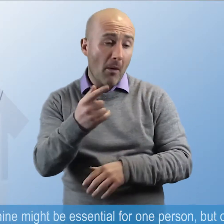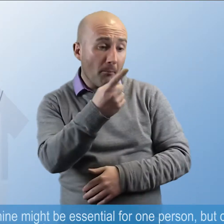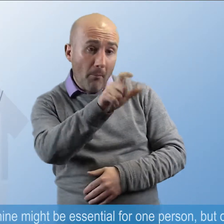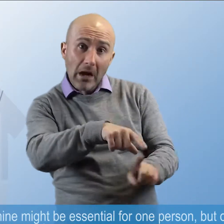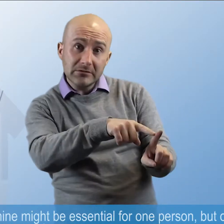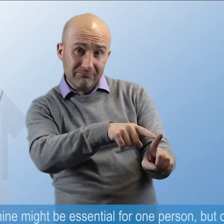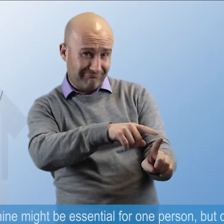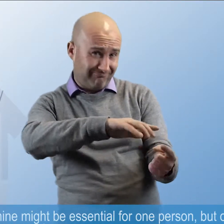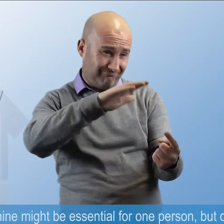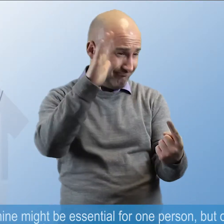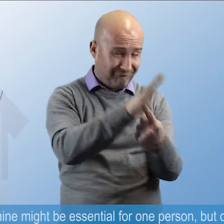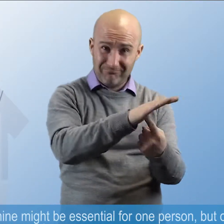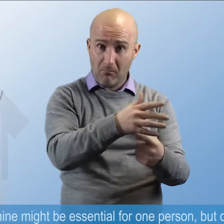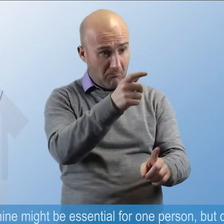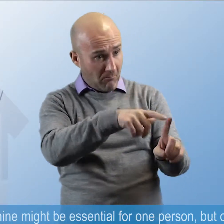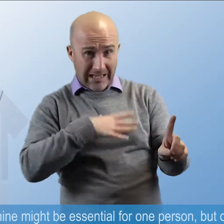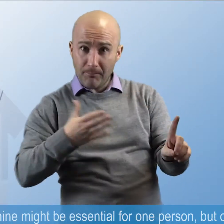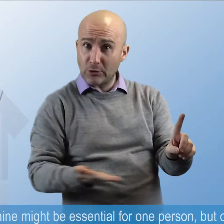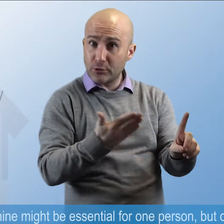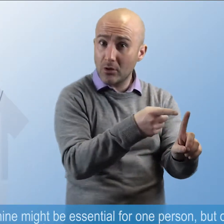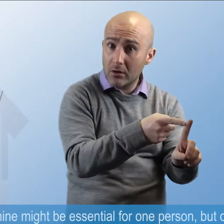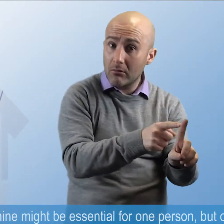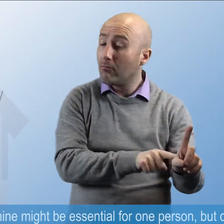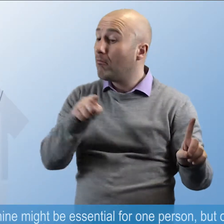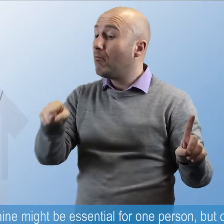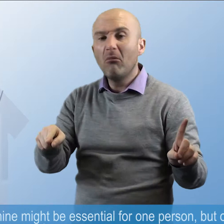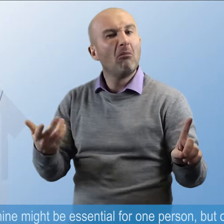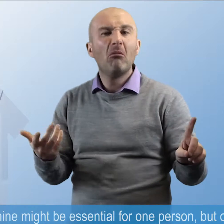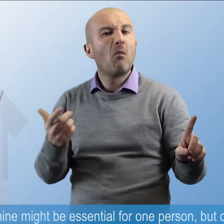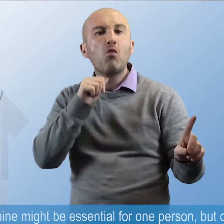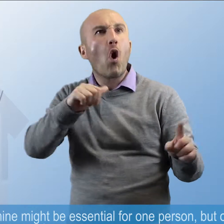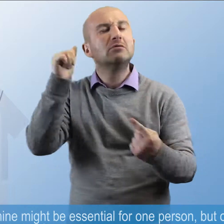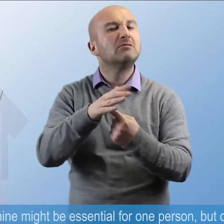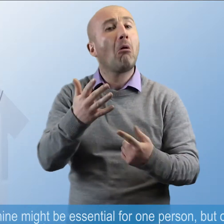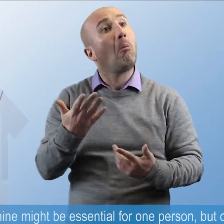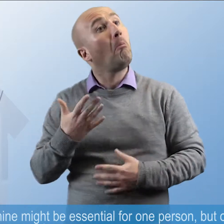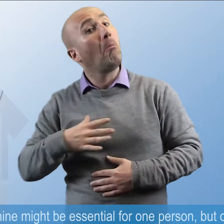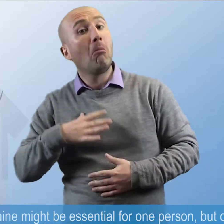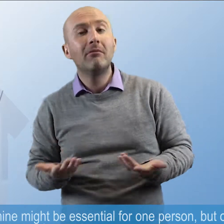For example, a washing machine might be essential for one person, but only desirable for another.